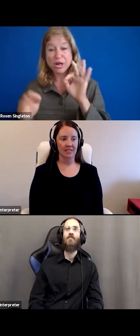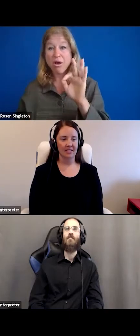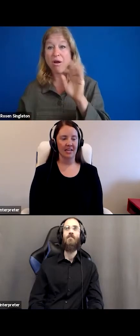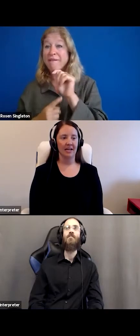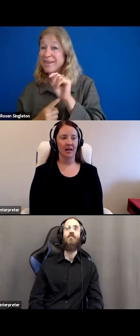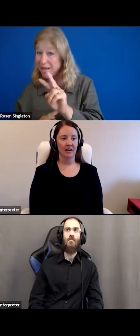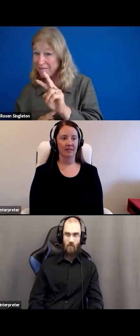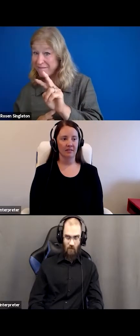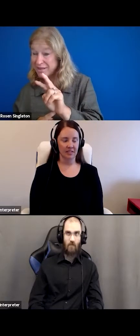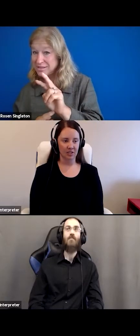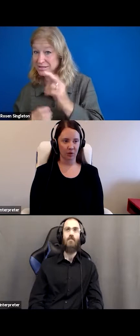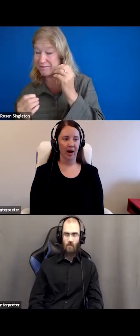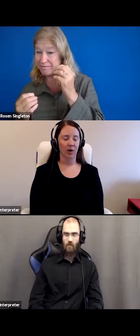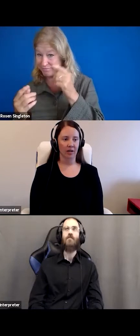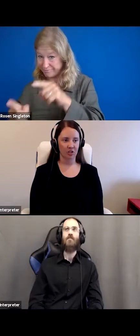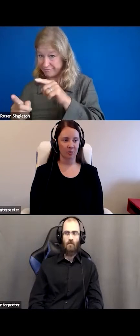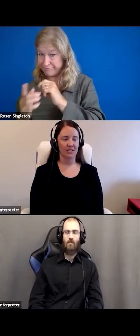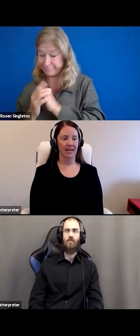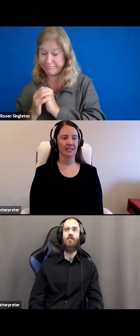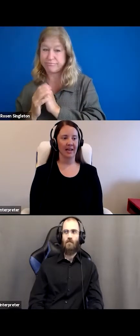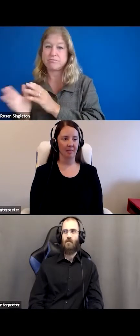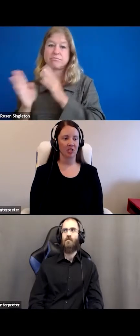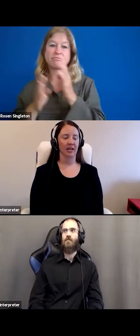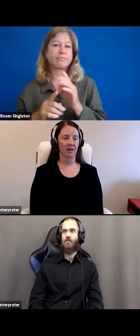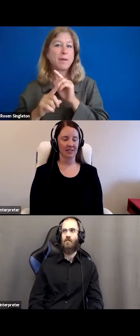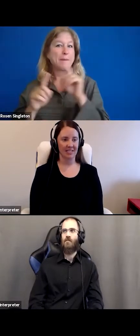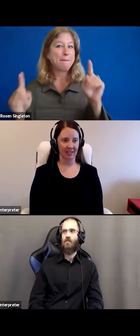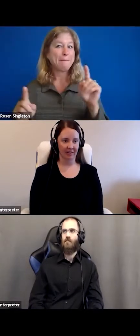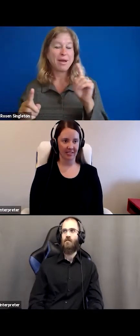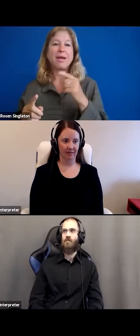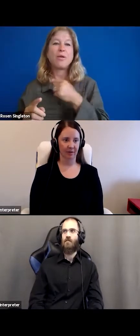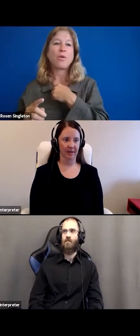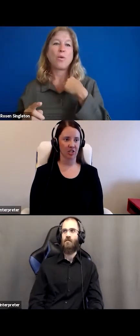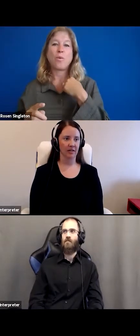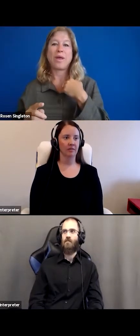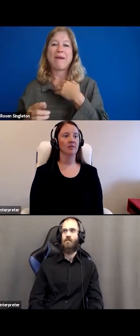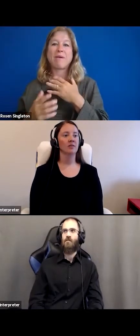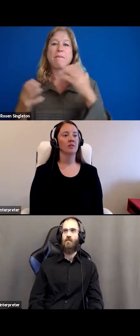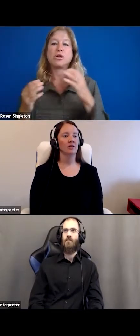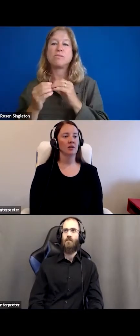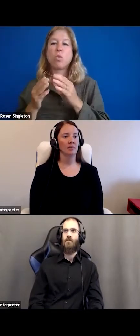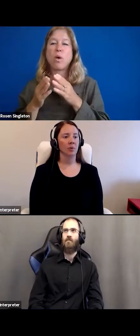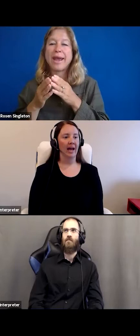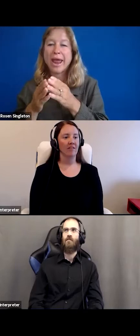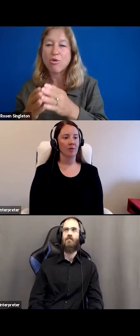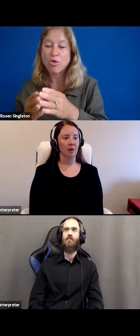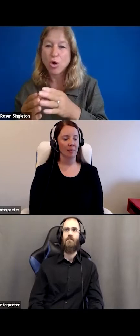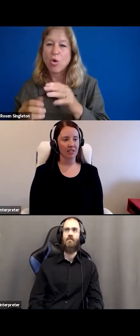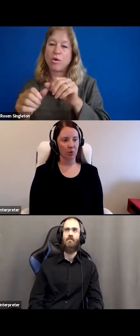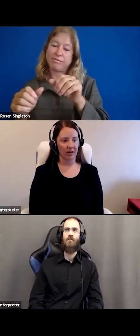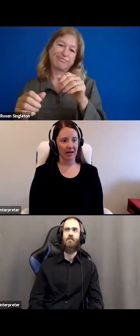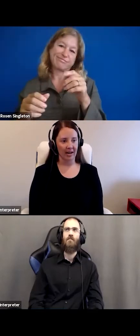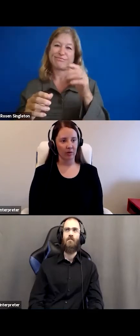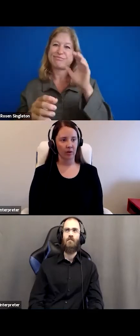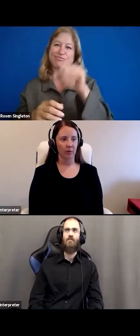The FCC does require 100% captioning of televised information, but we have a much